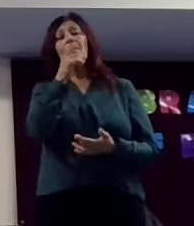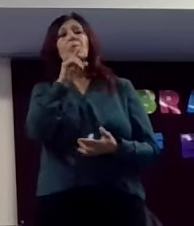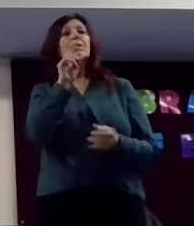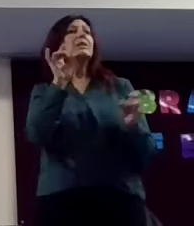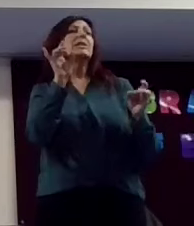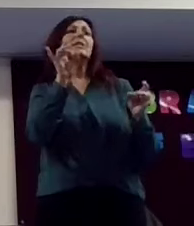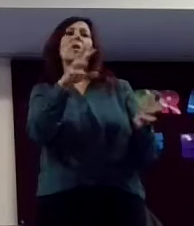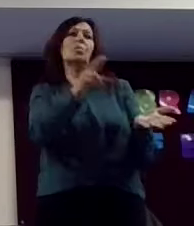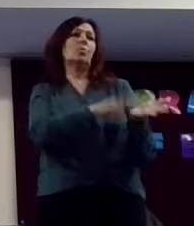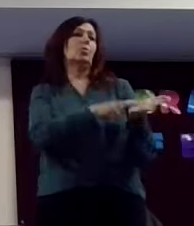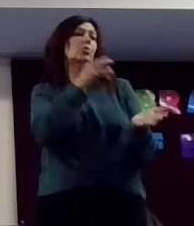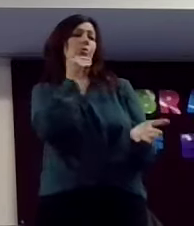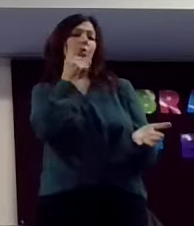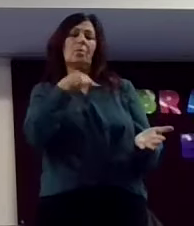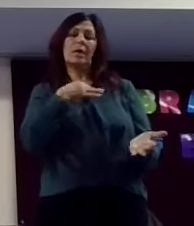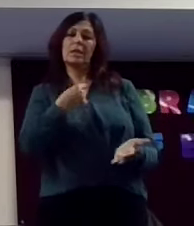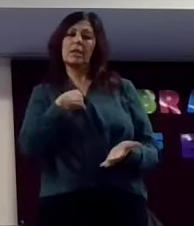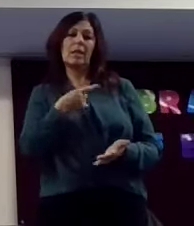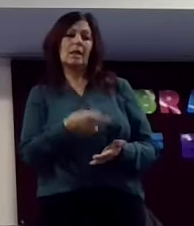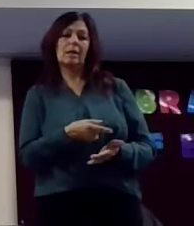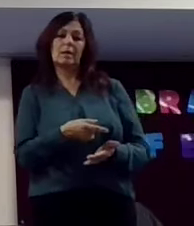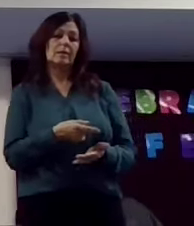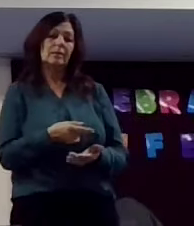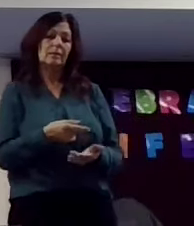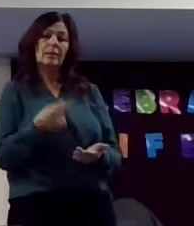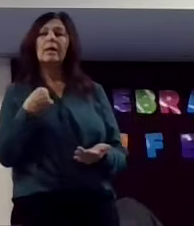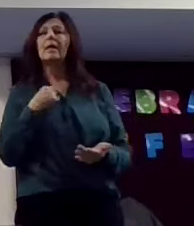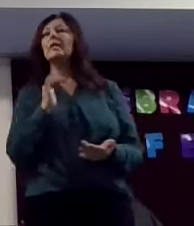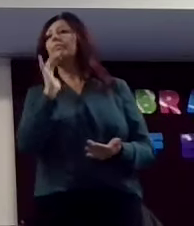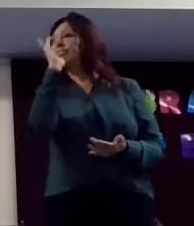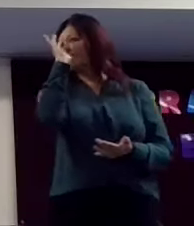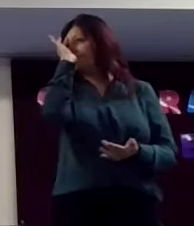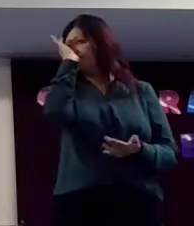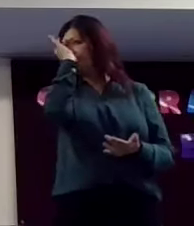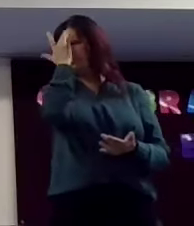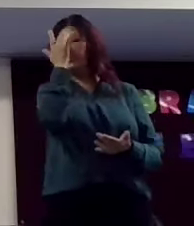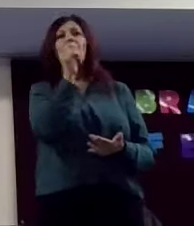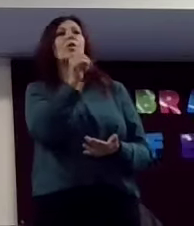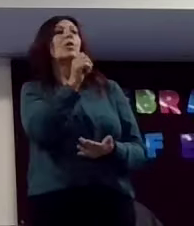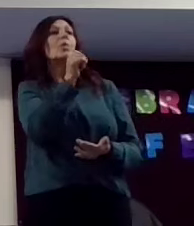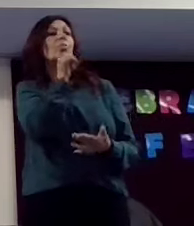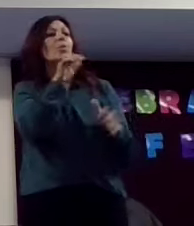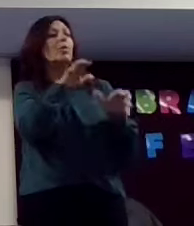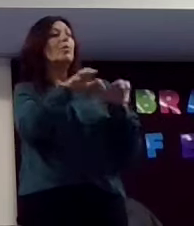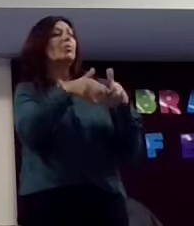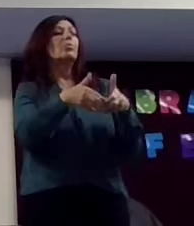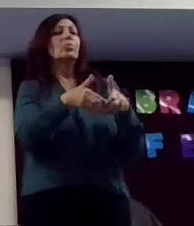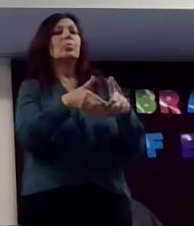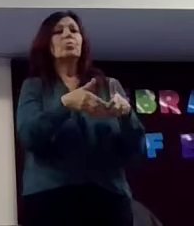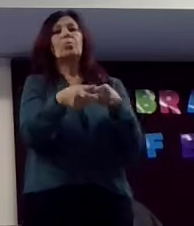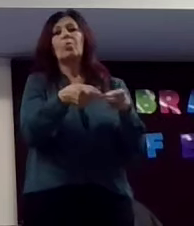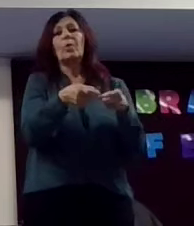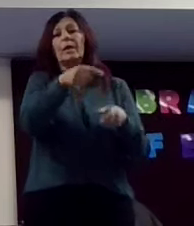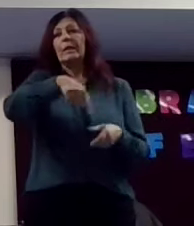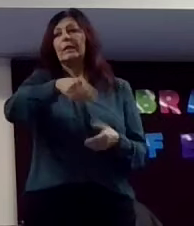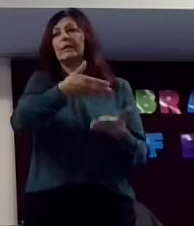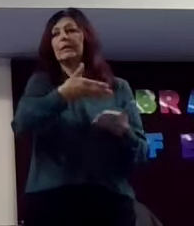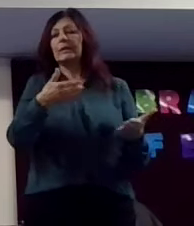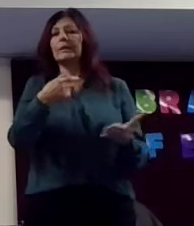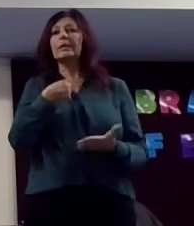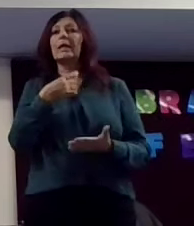terrible nursing home. I didn't like it. I'm tired of private parties running these things. I